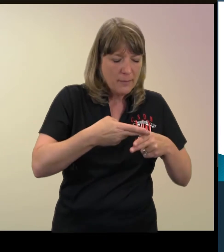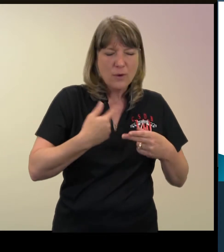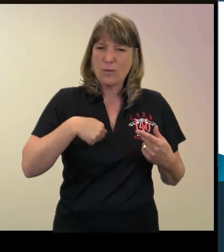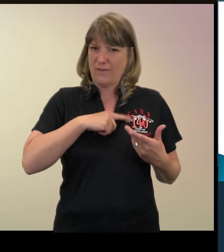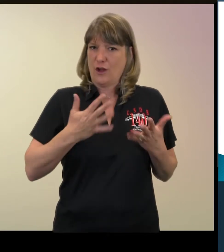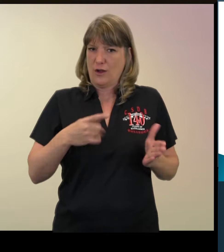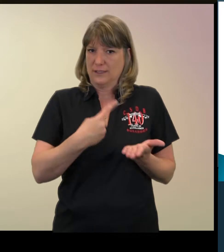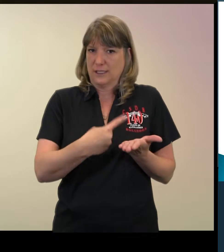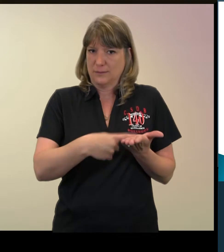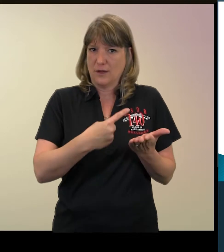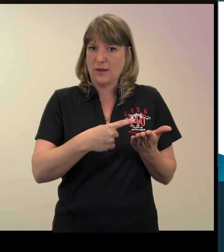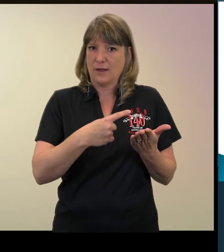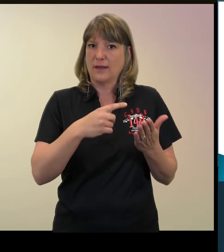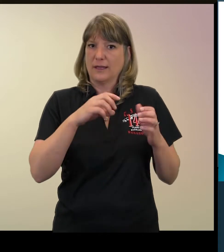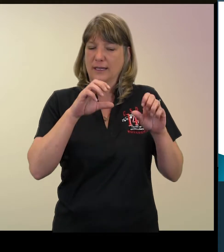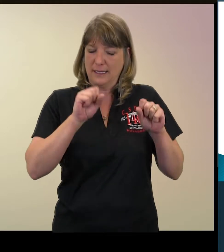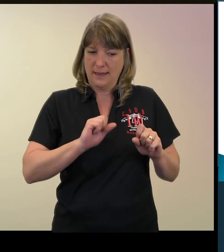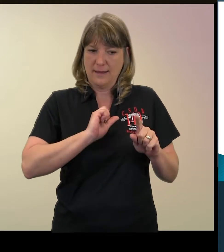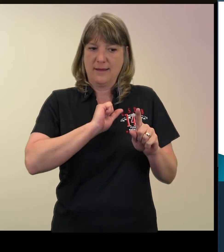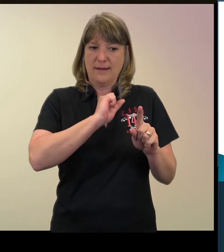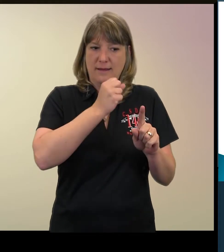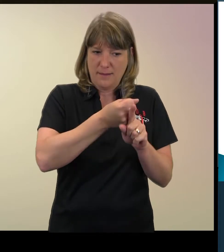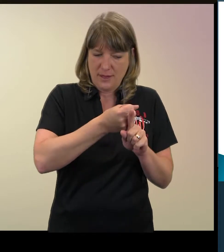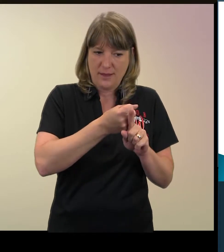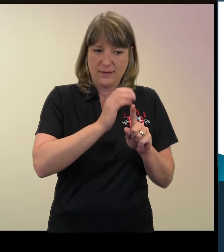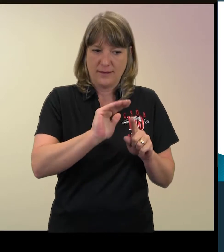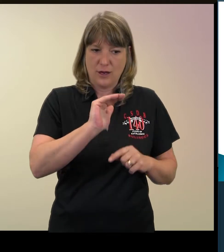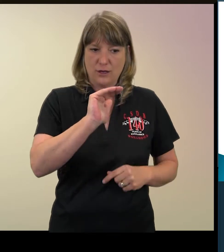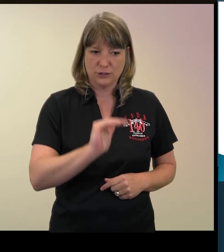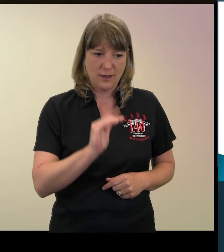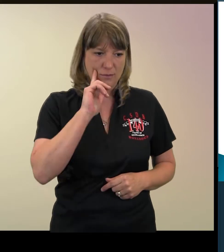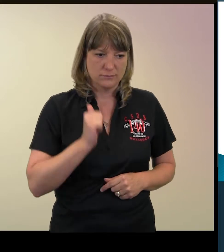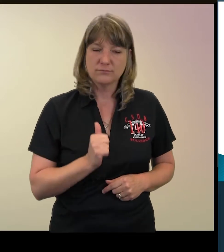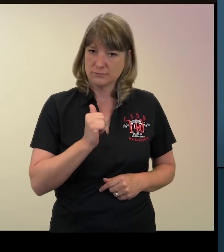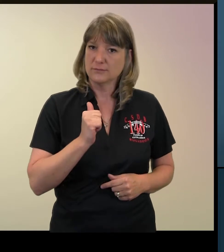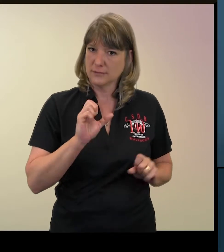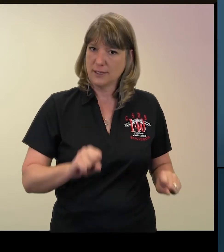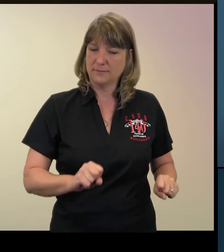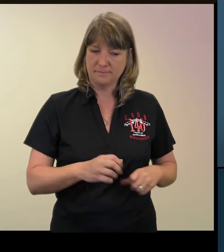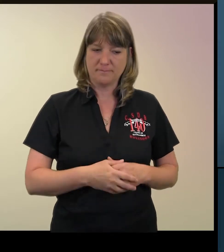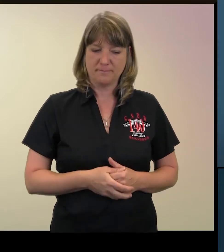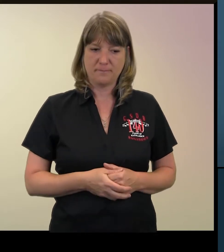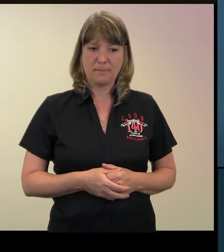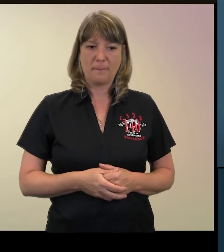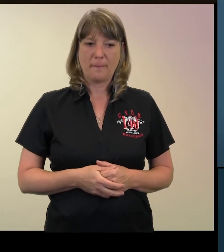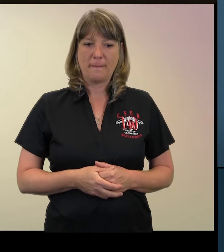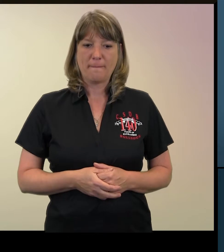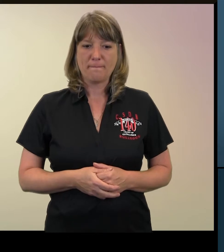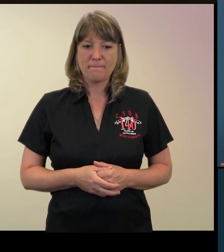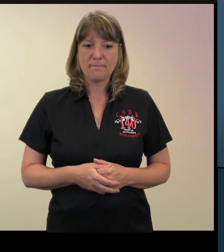name? We've already talked about how this can be impacted by a child's reduced hearing.